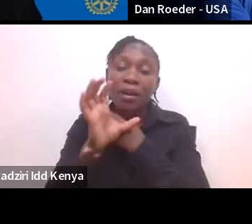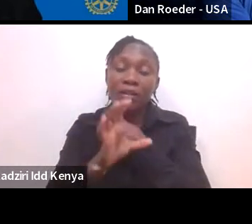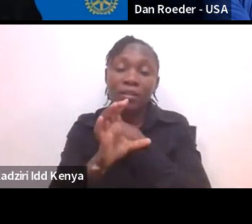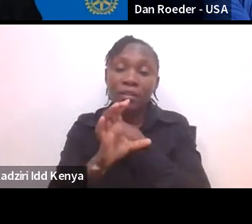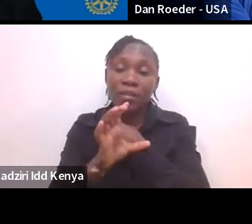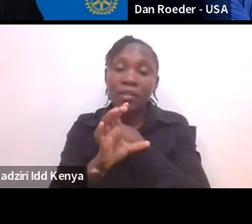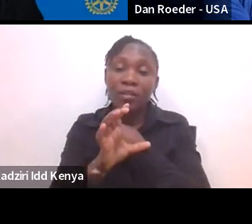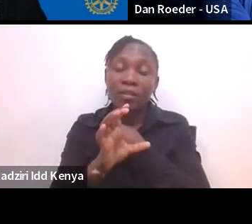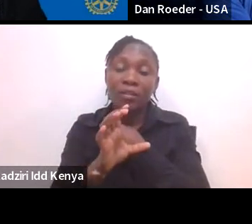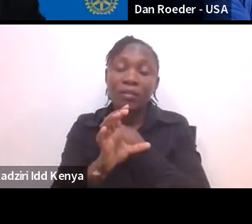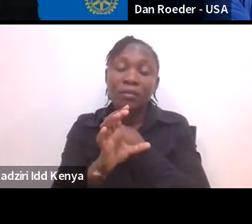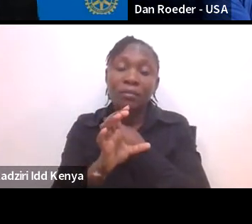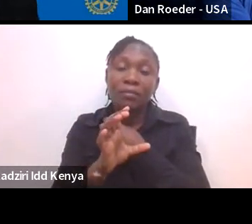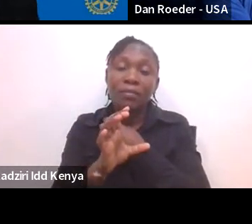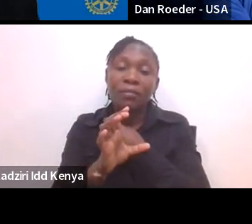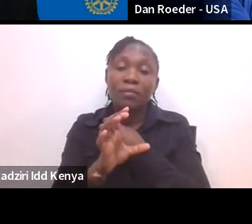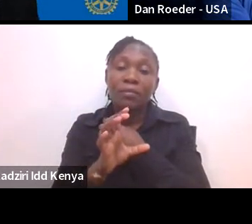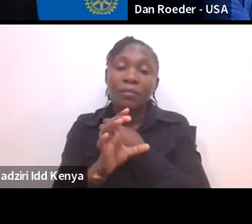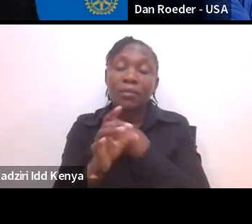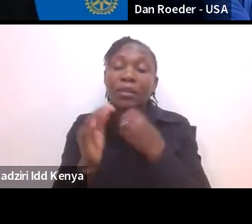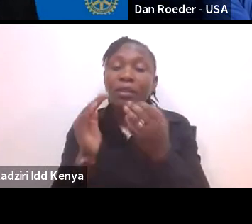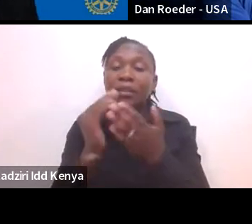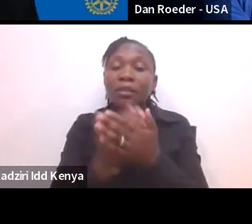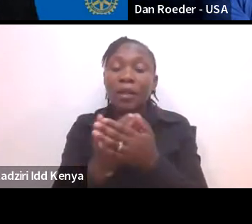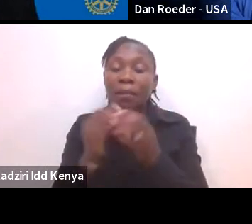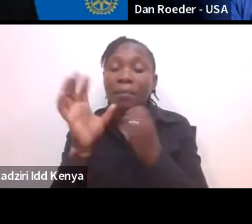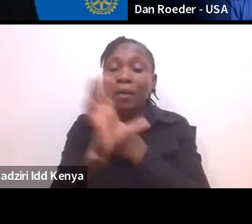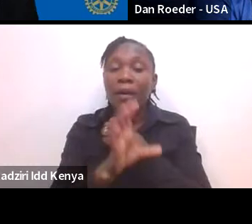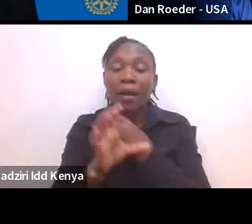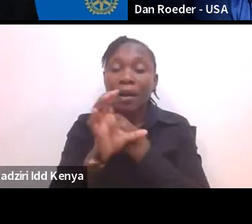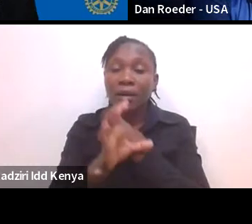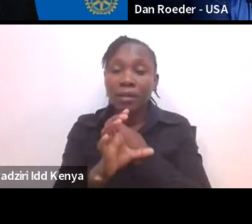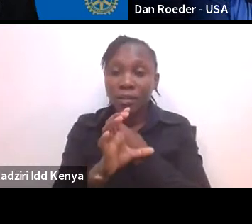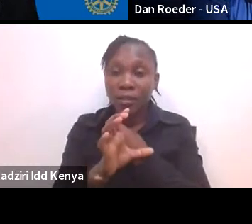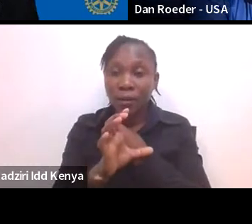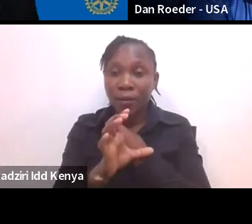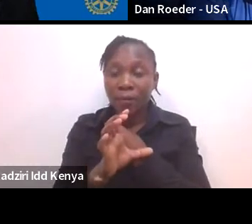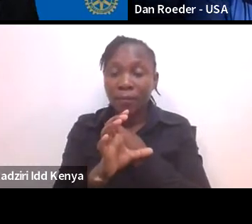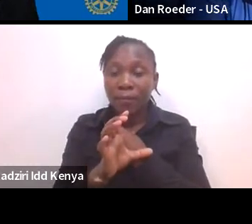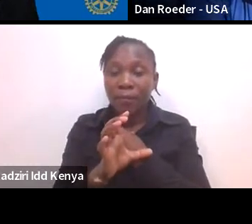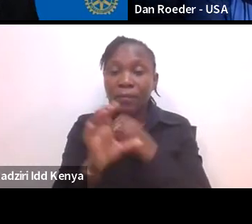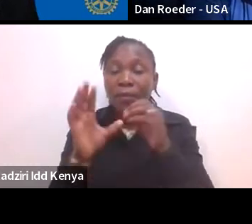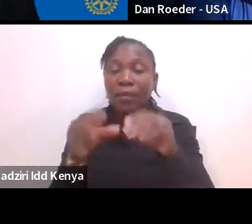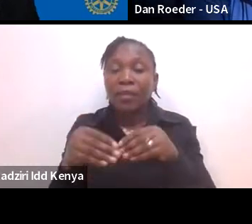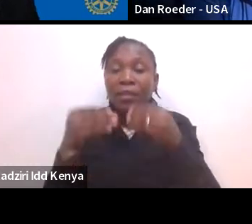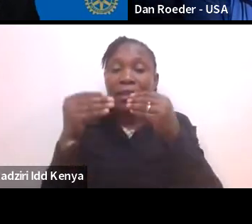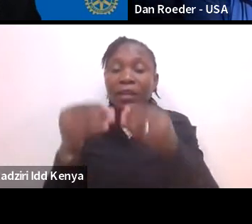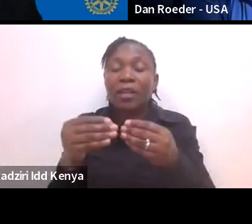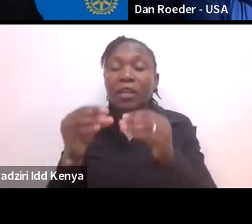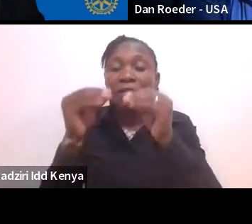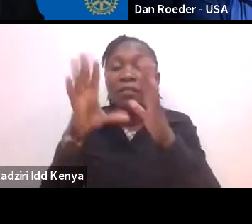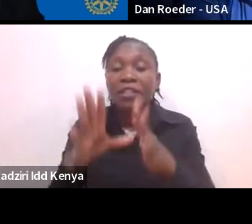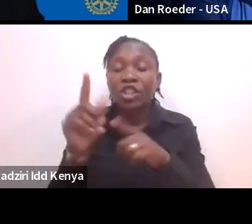mentioned, there are some countries where they provide teacher